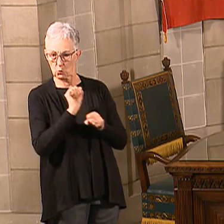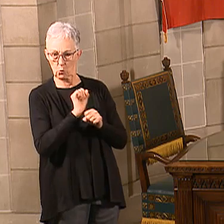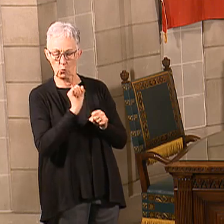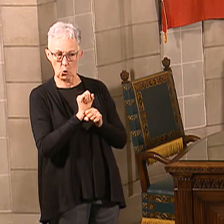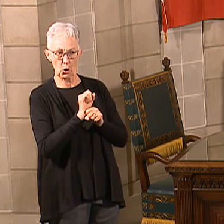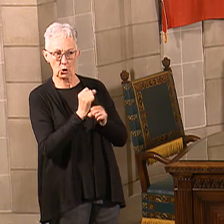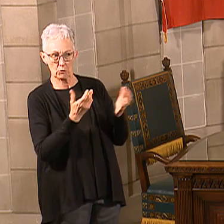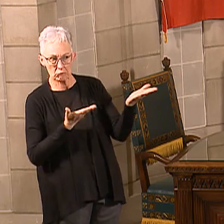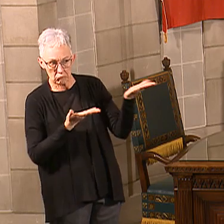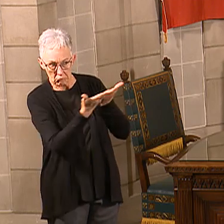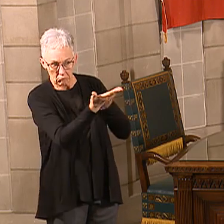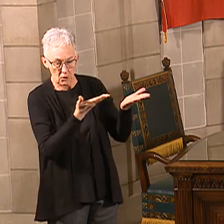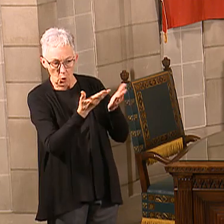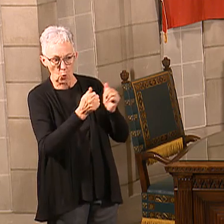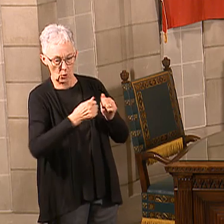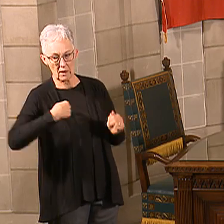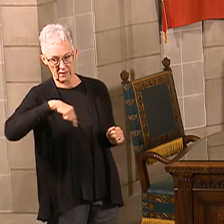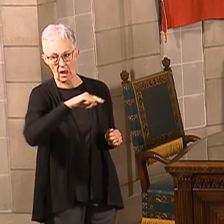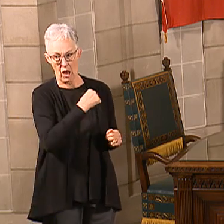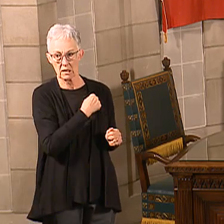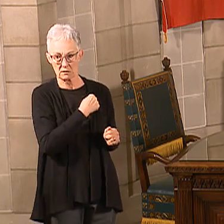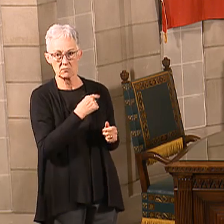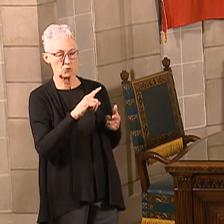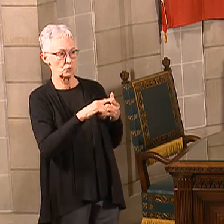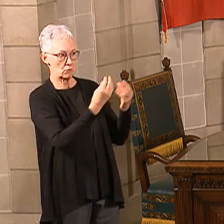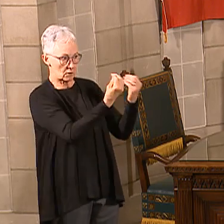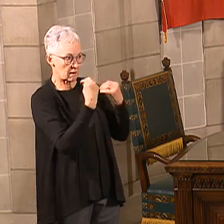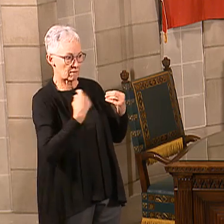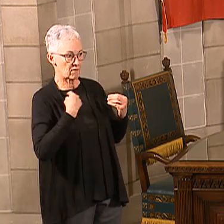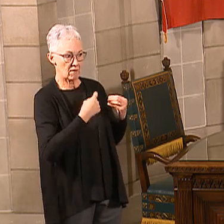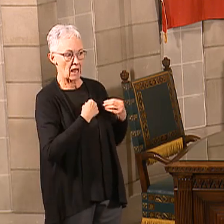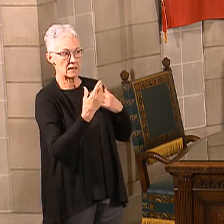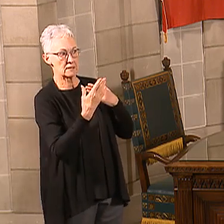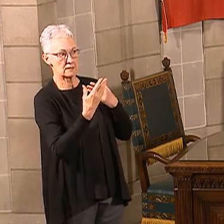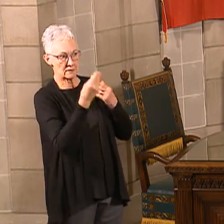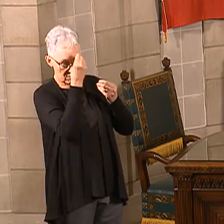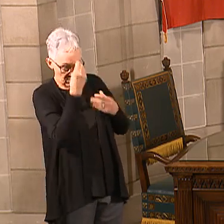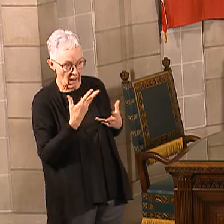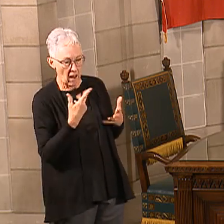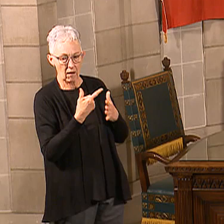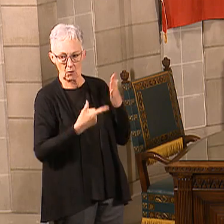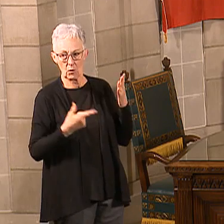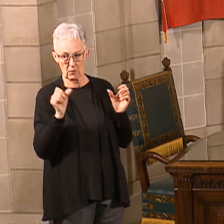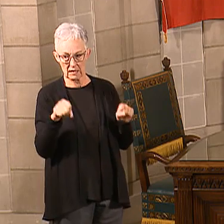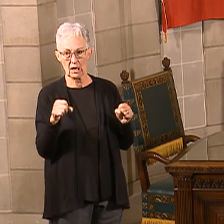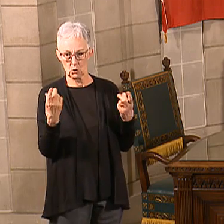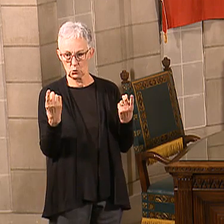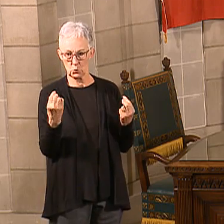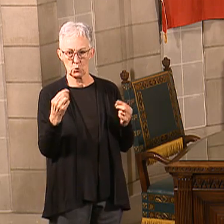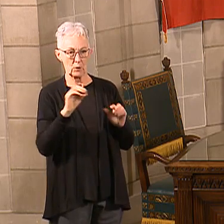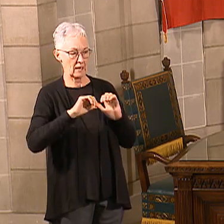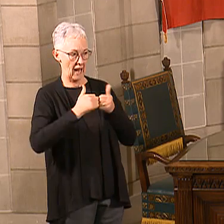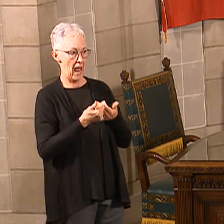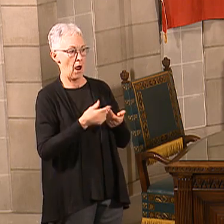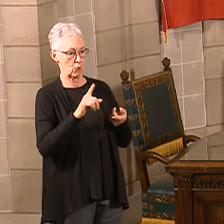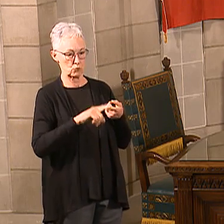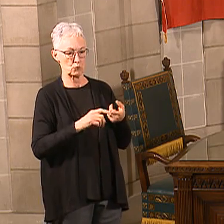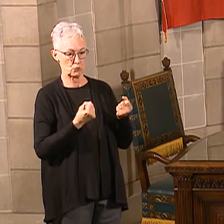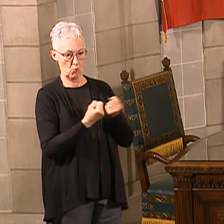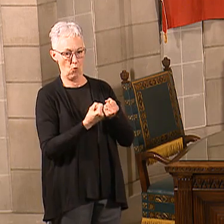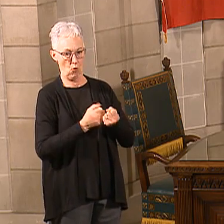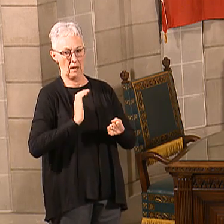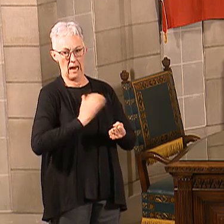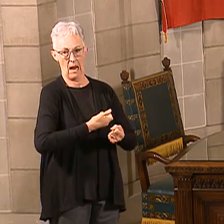willingness to provide feedback directly to us from a leadership perspective, as well as working with our individual agencies on situations that might be unique at each